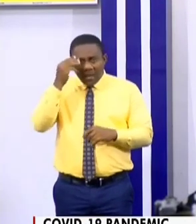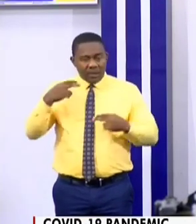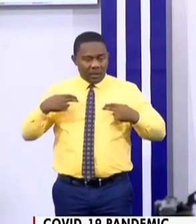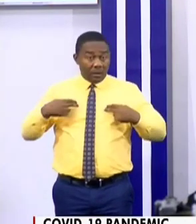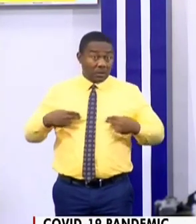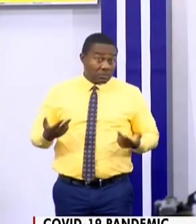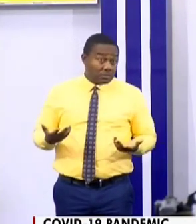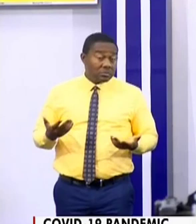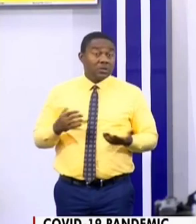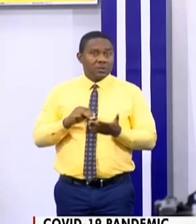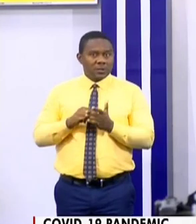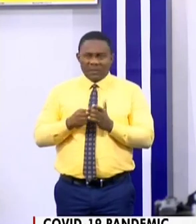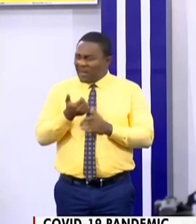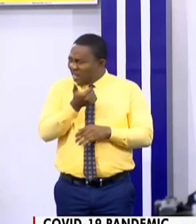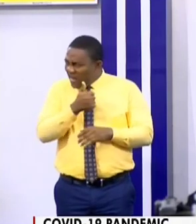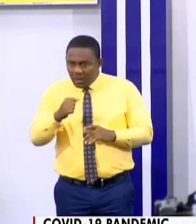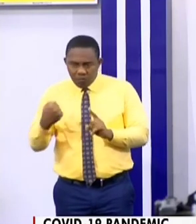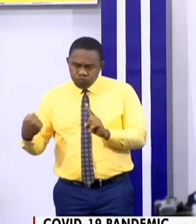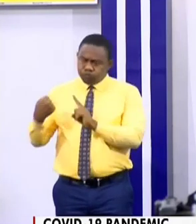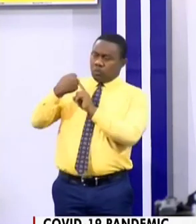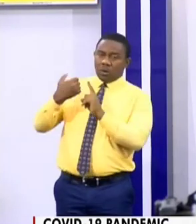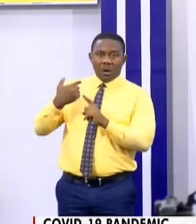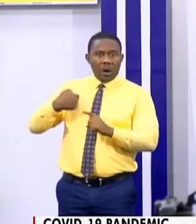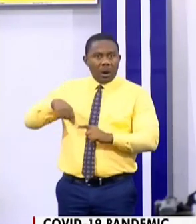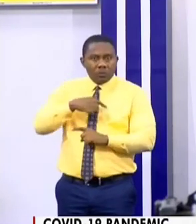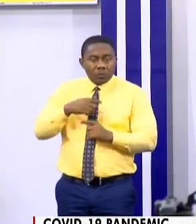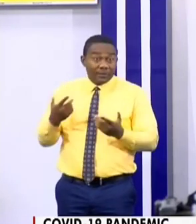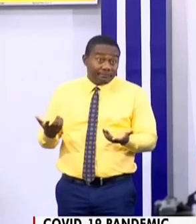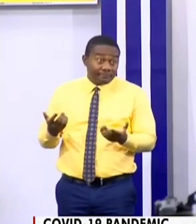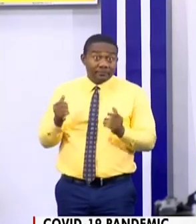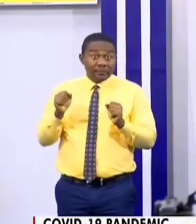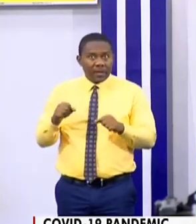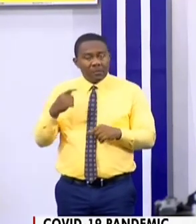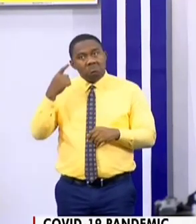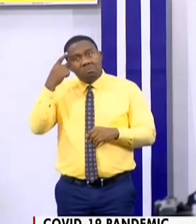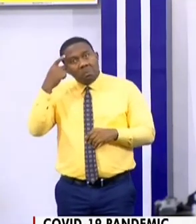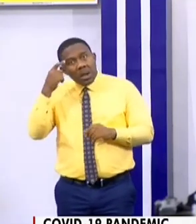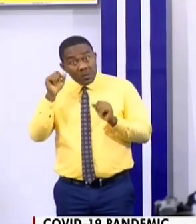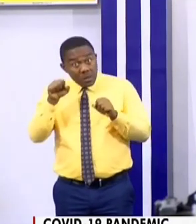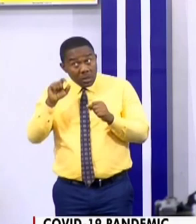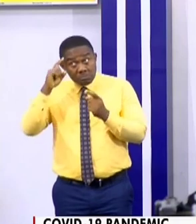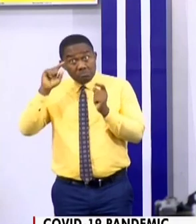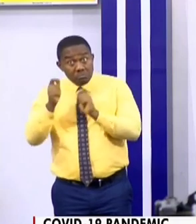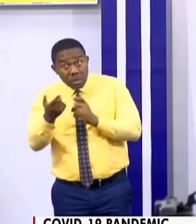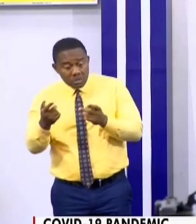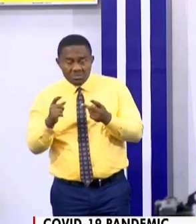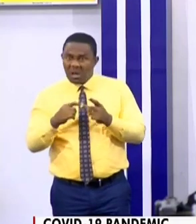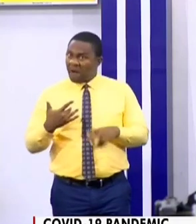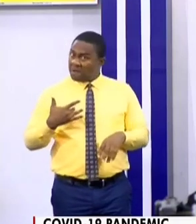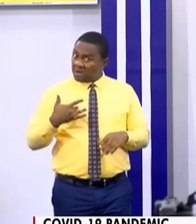event that rocks our world. It can affect the way we think, the way we